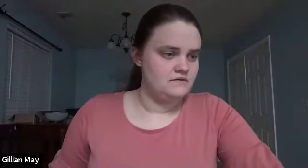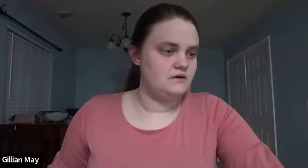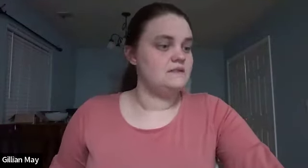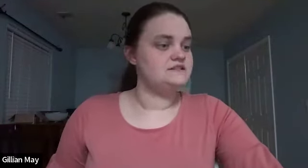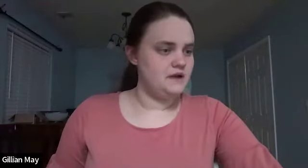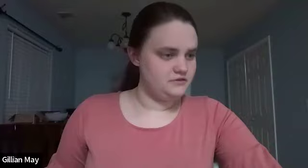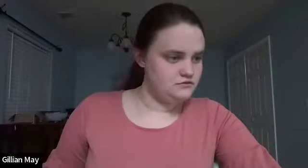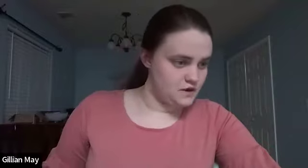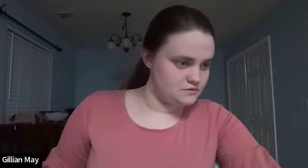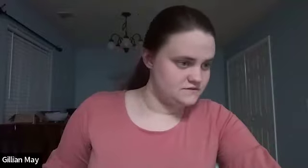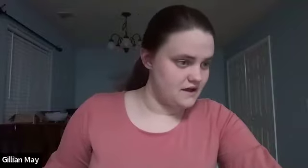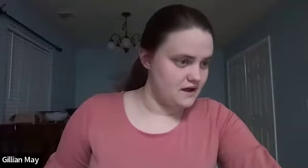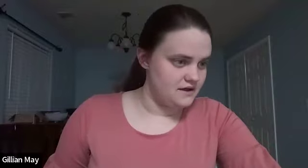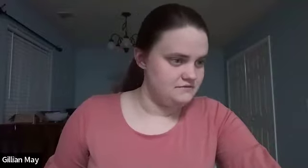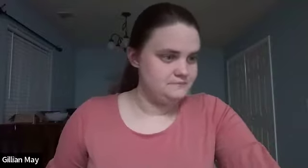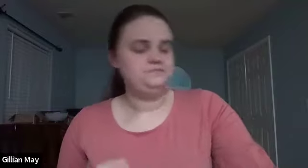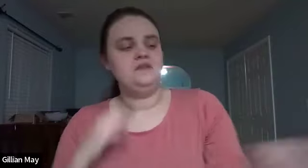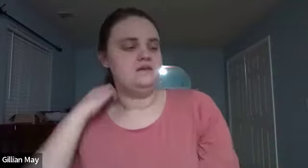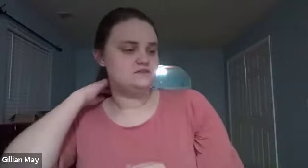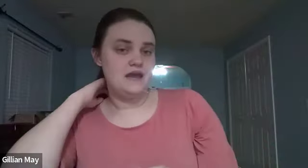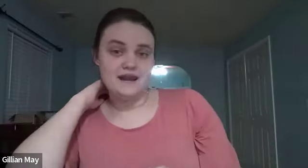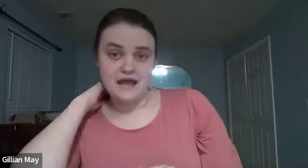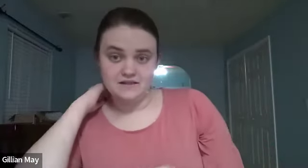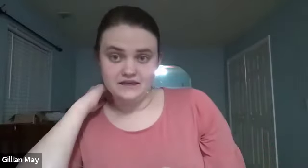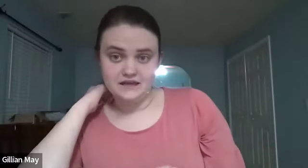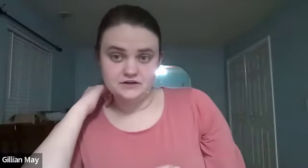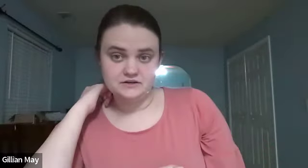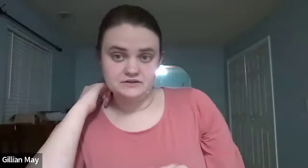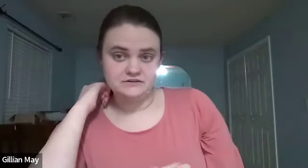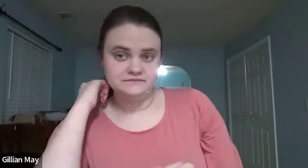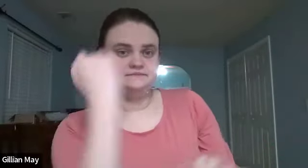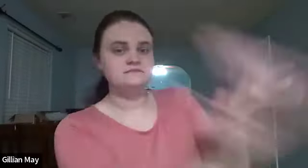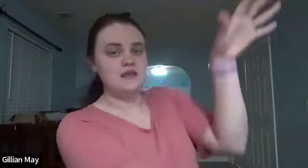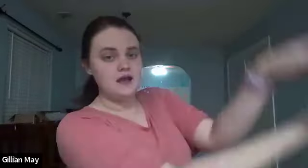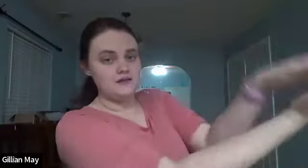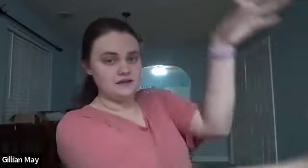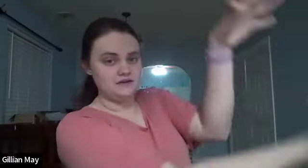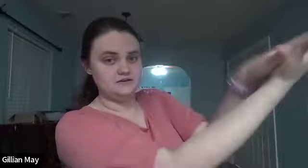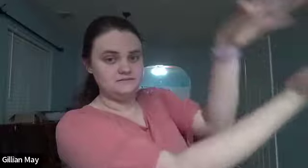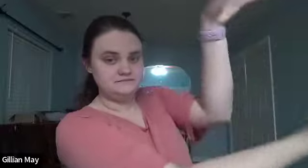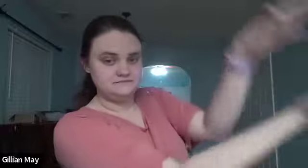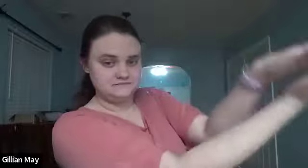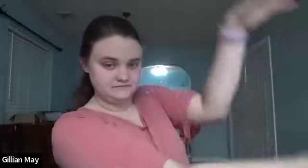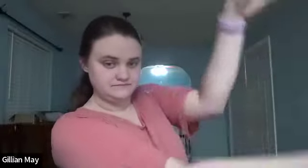Okay, let's go back through those 5. So we had alligator, alligator,